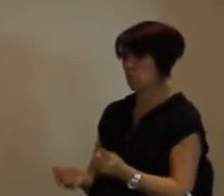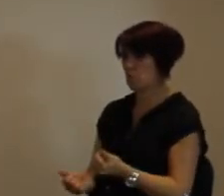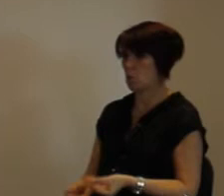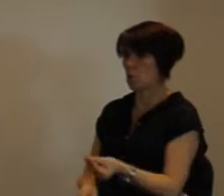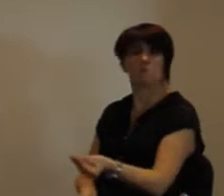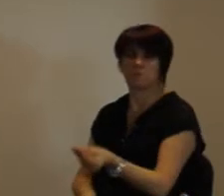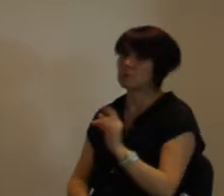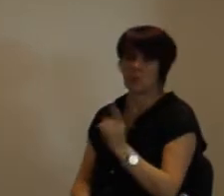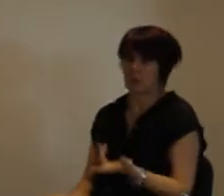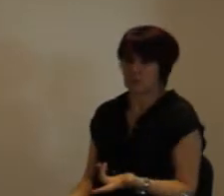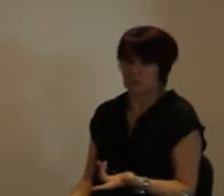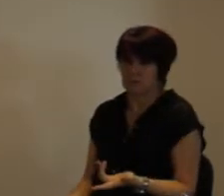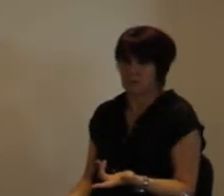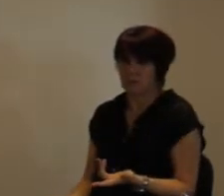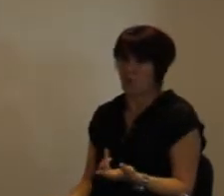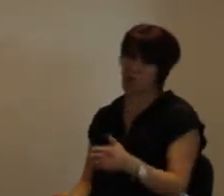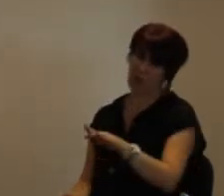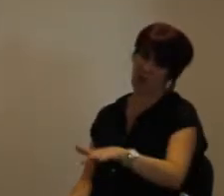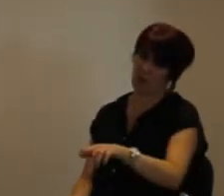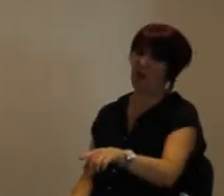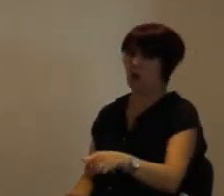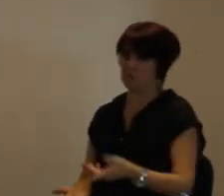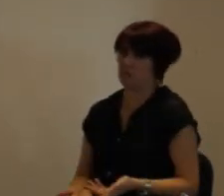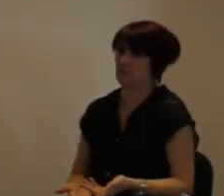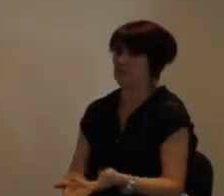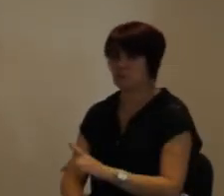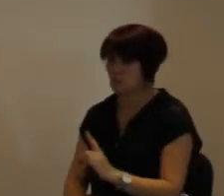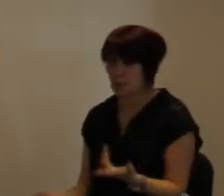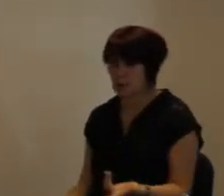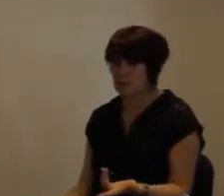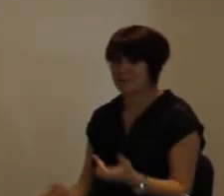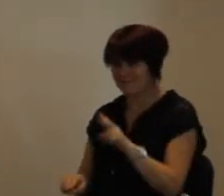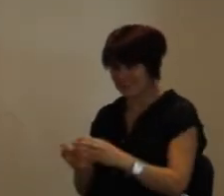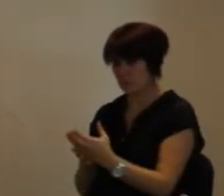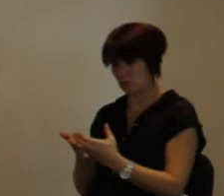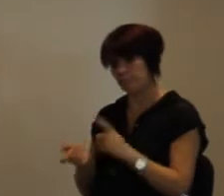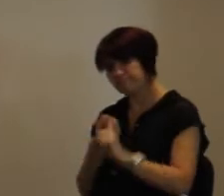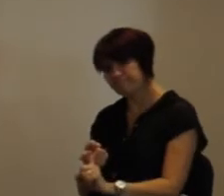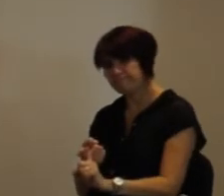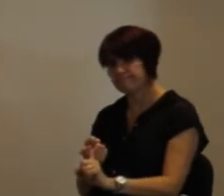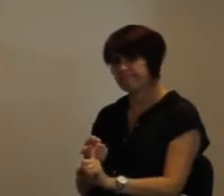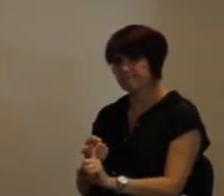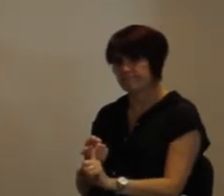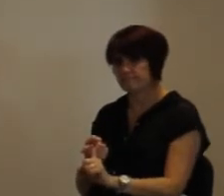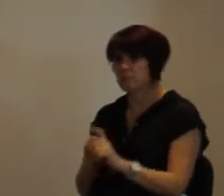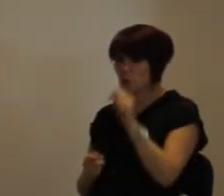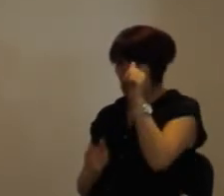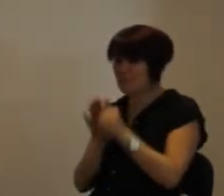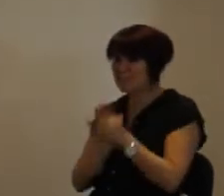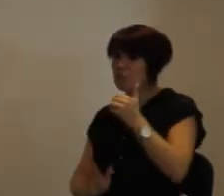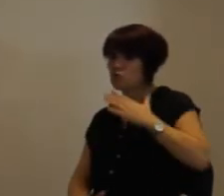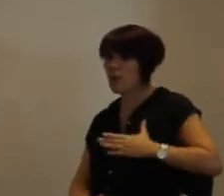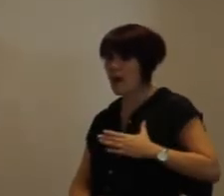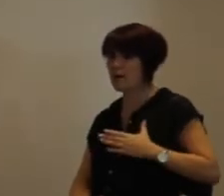learner a Bible, so a Bible in terms of assessment criteria. We mentioned that. So knowledge and skills required